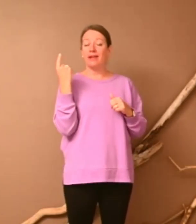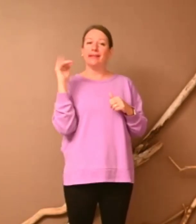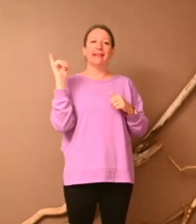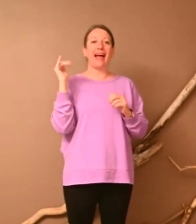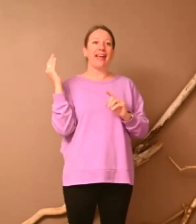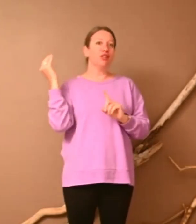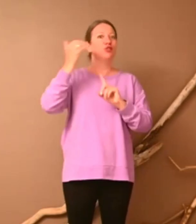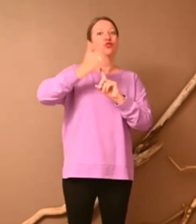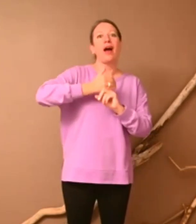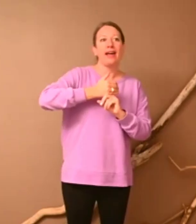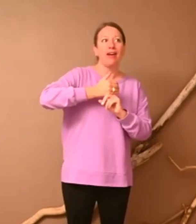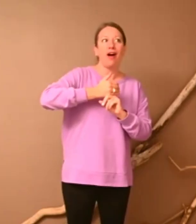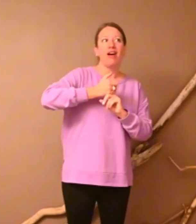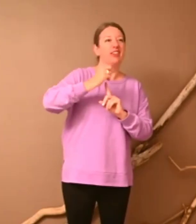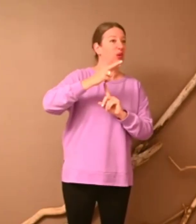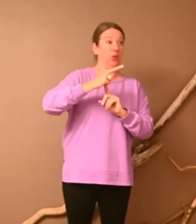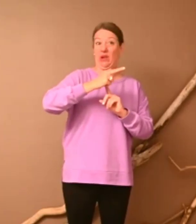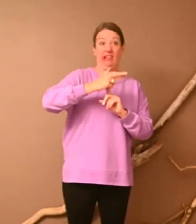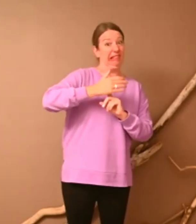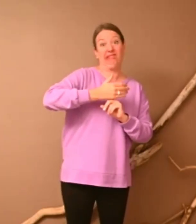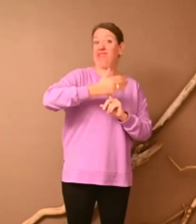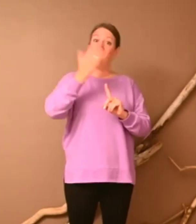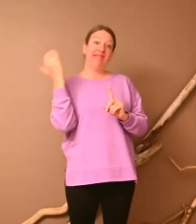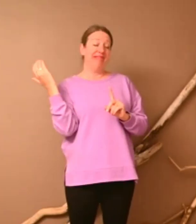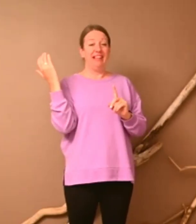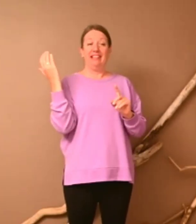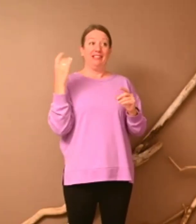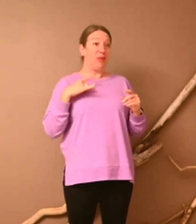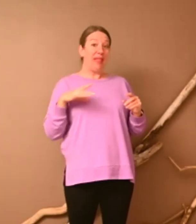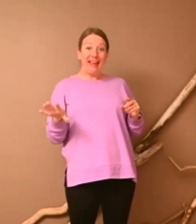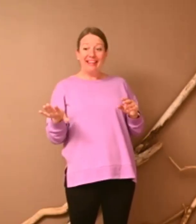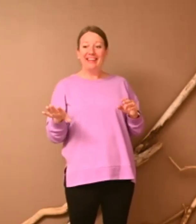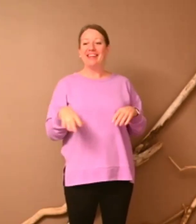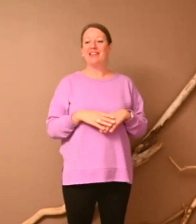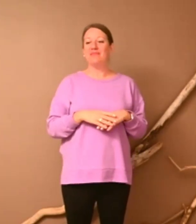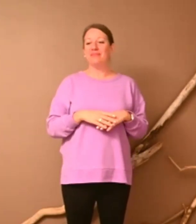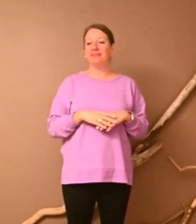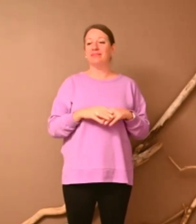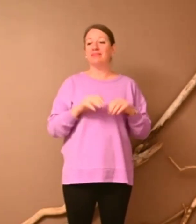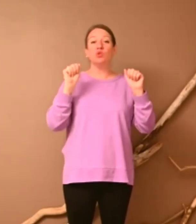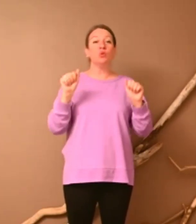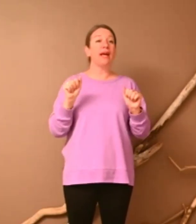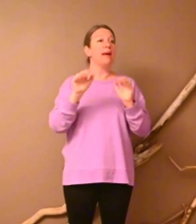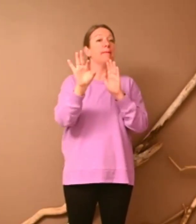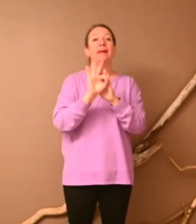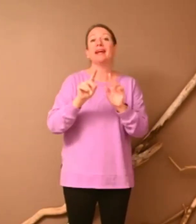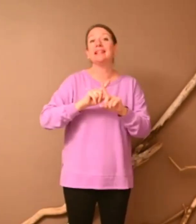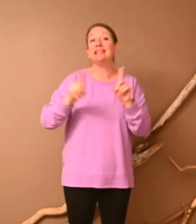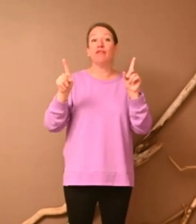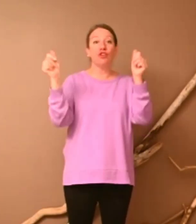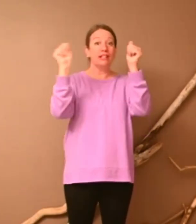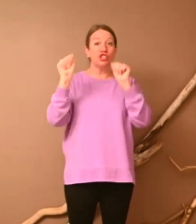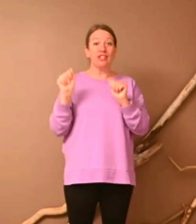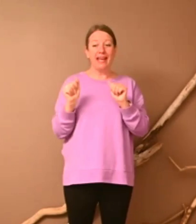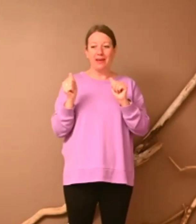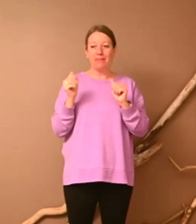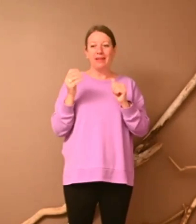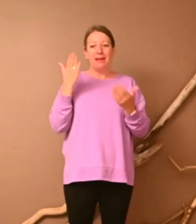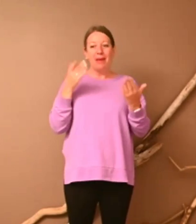and you might choose to try something, maybe try it on a little bit. You might decide that you don't like it,